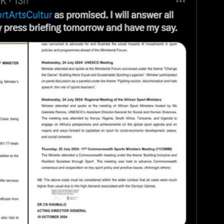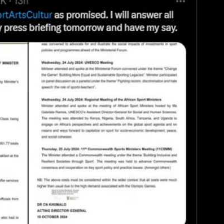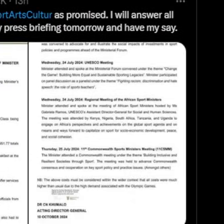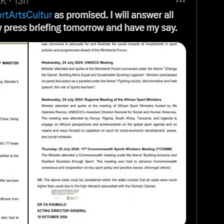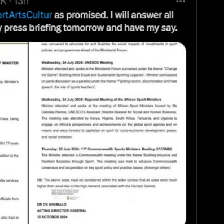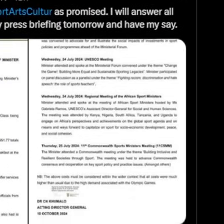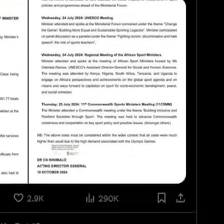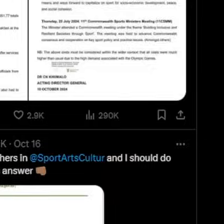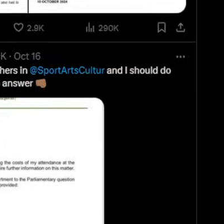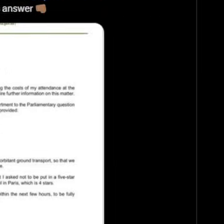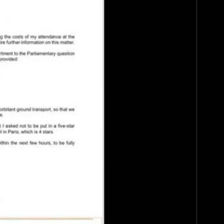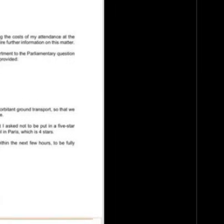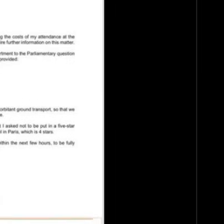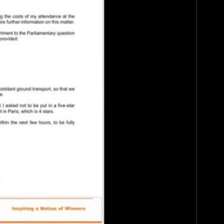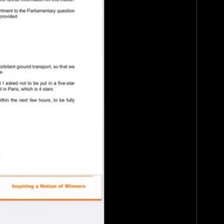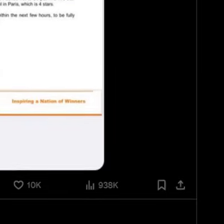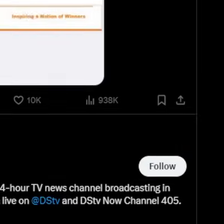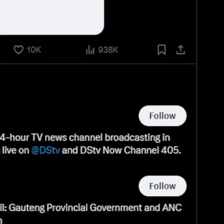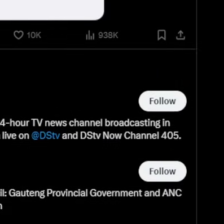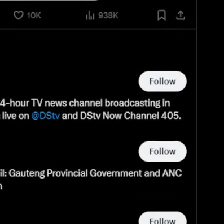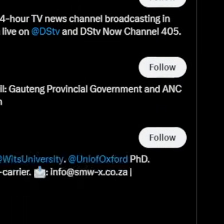And the outrage,